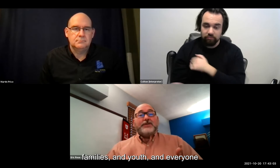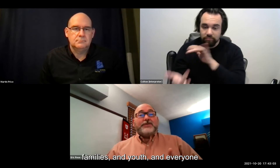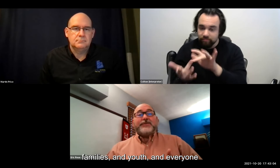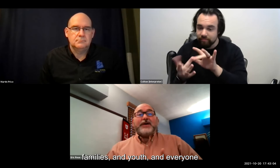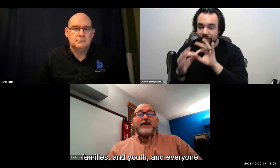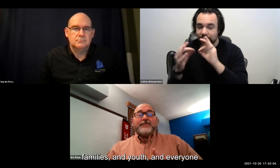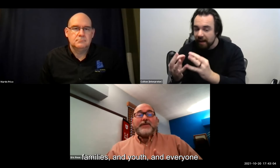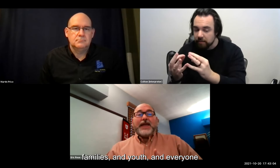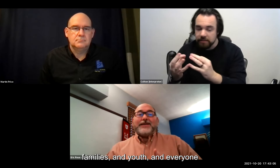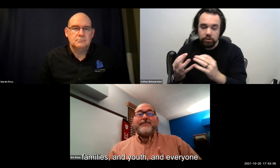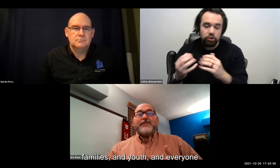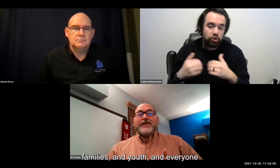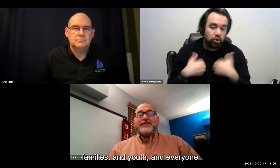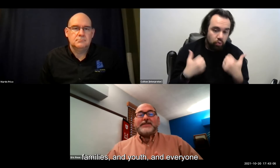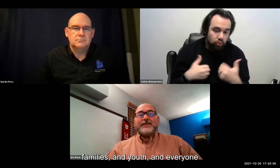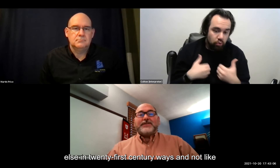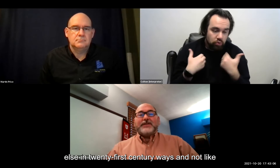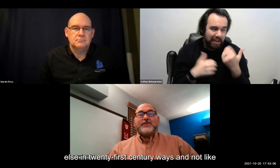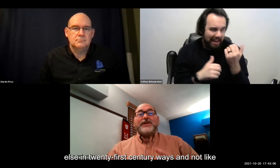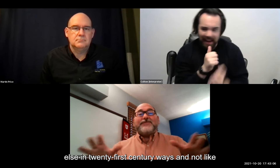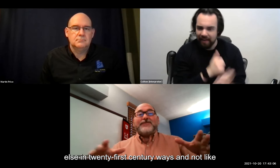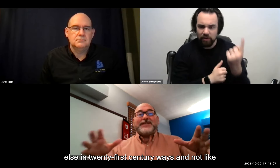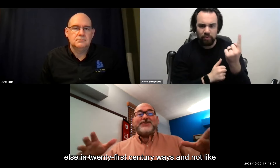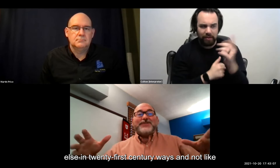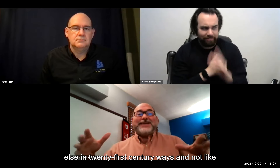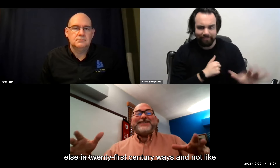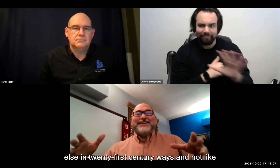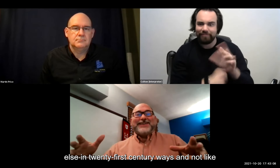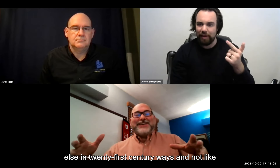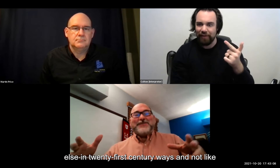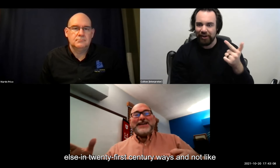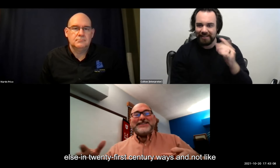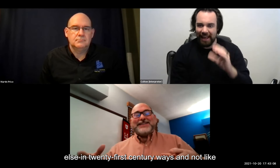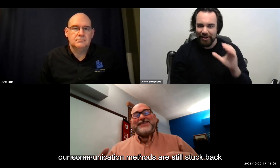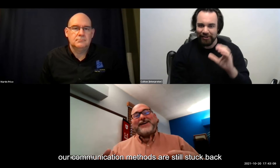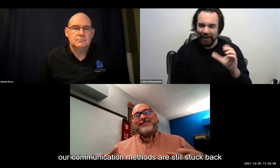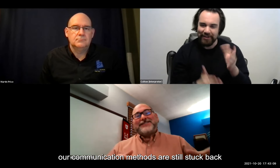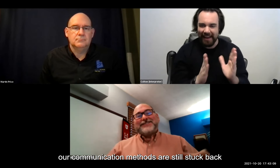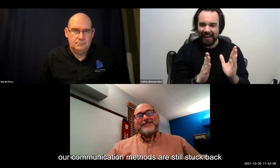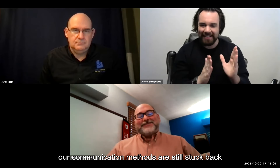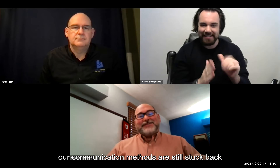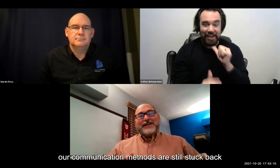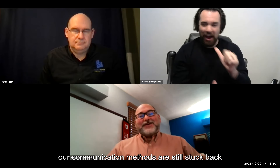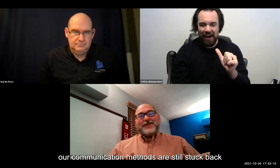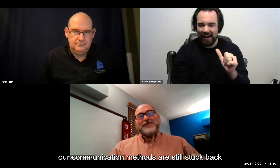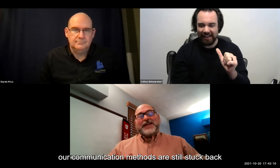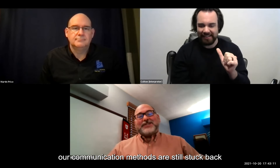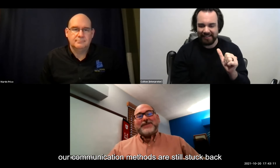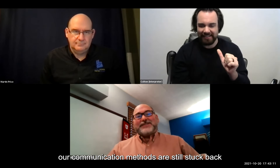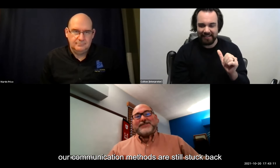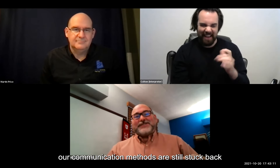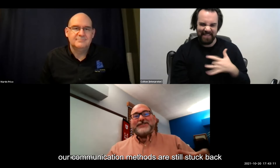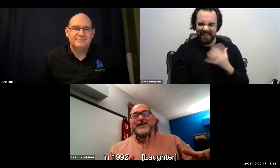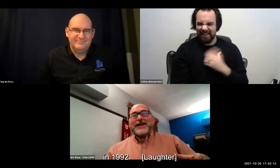and youth and everyone else in 21st century ways, and not feel like our